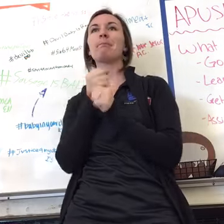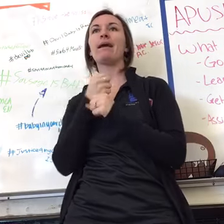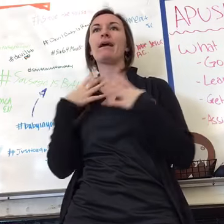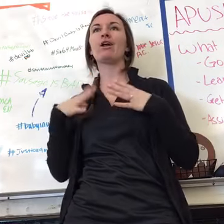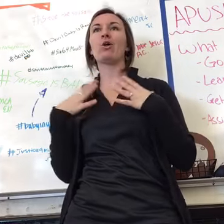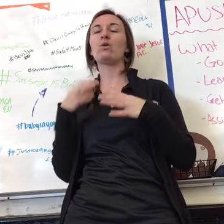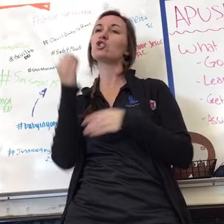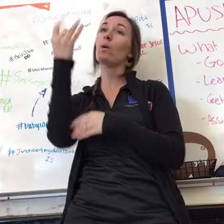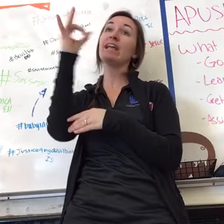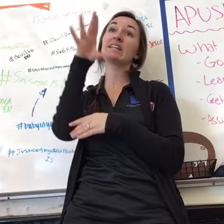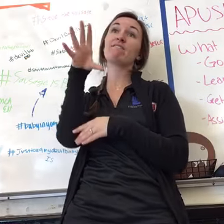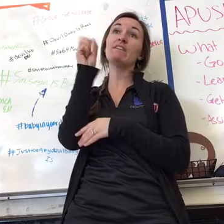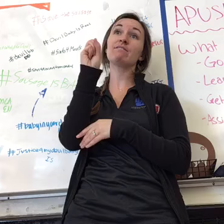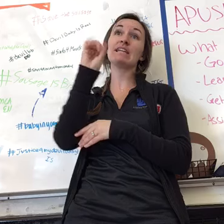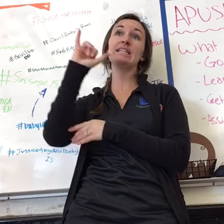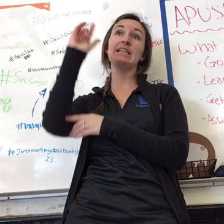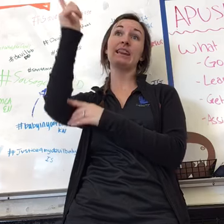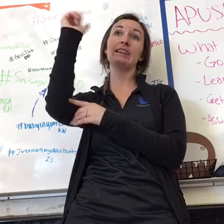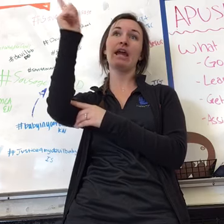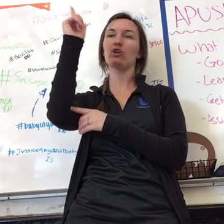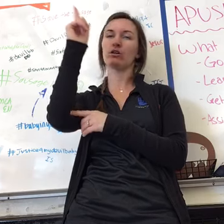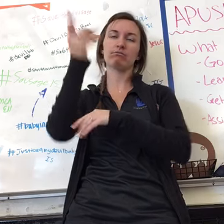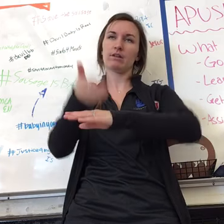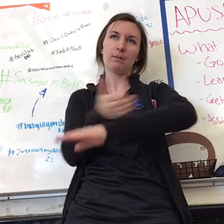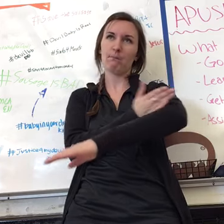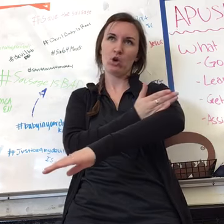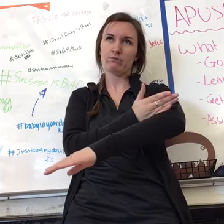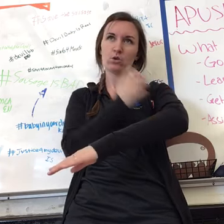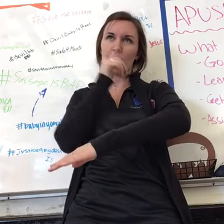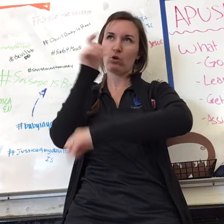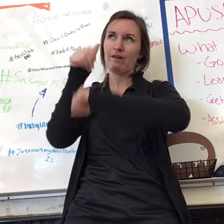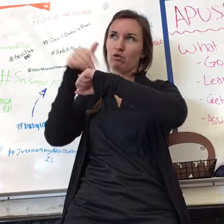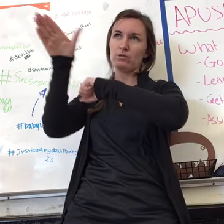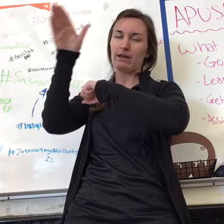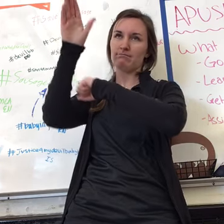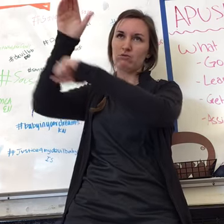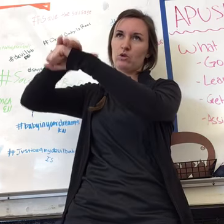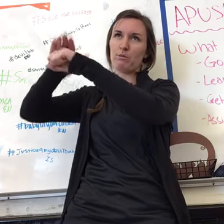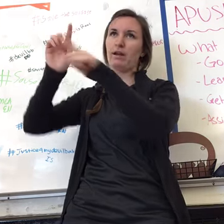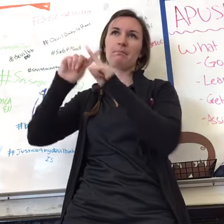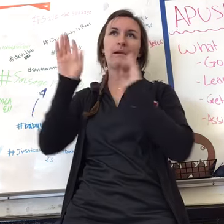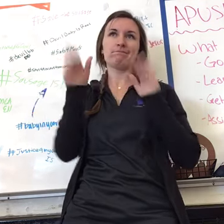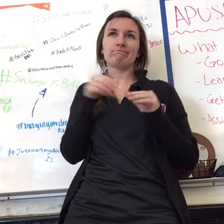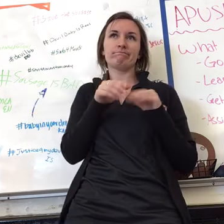way better sewing machine that can be industrialized, and then we start to make our own clothing.